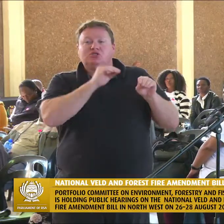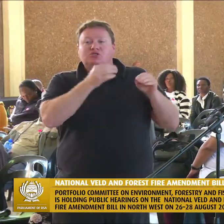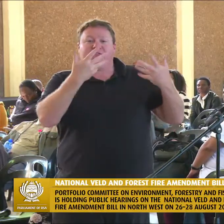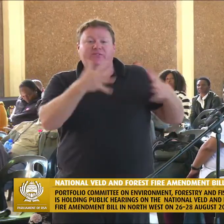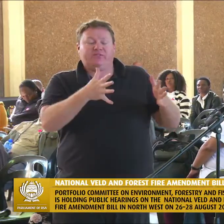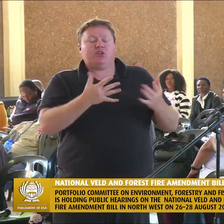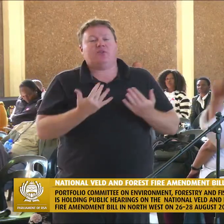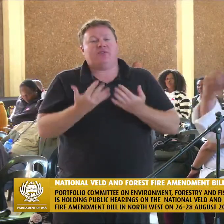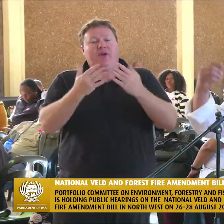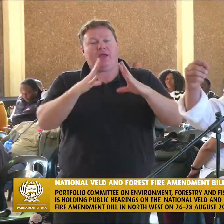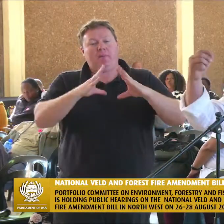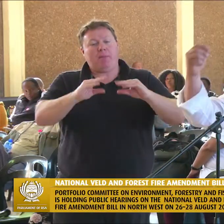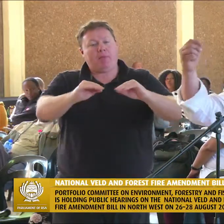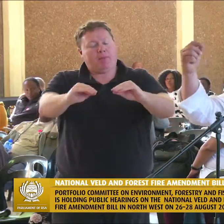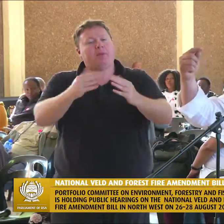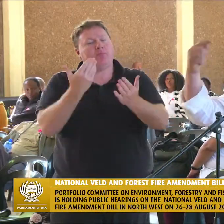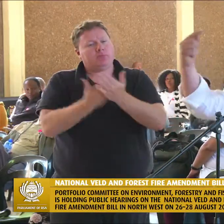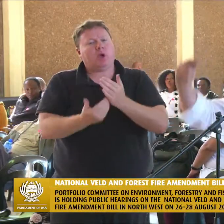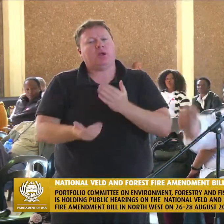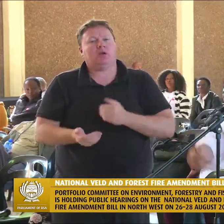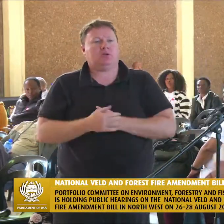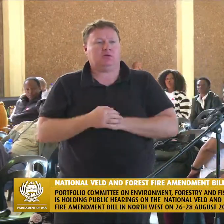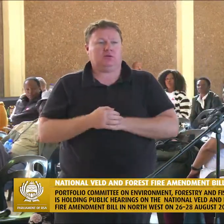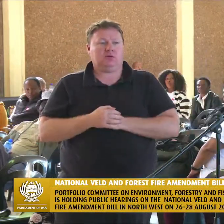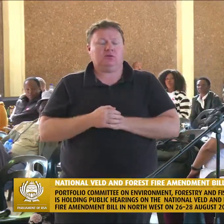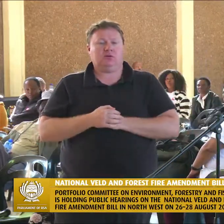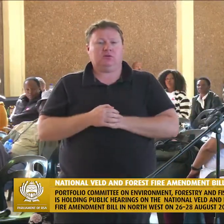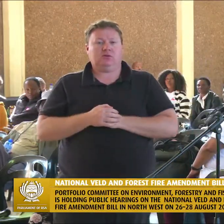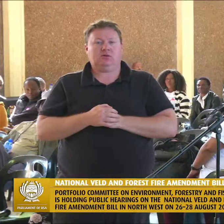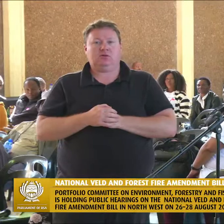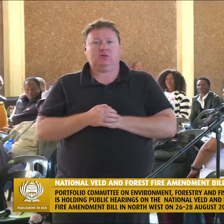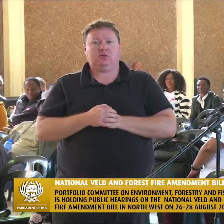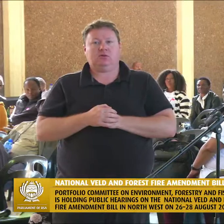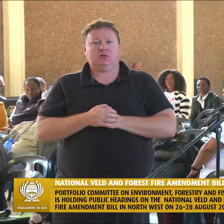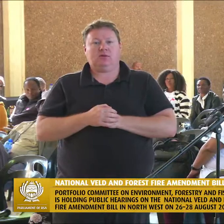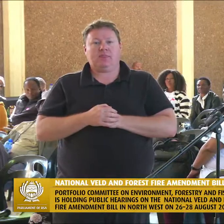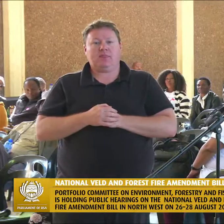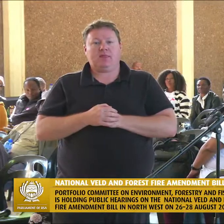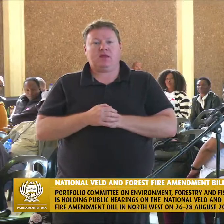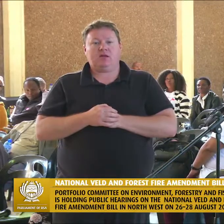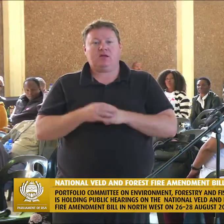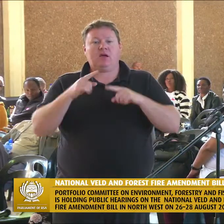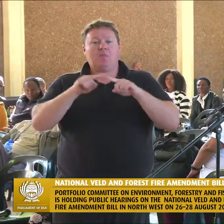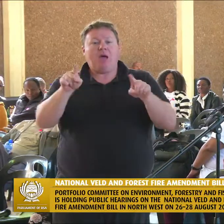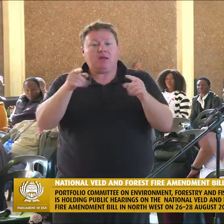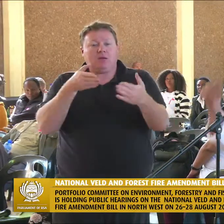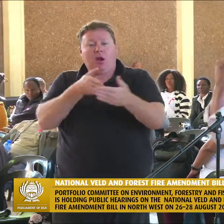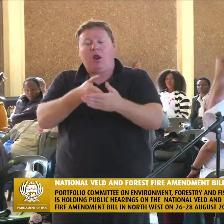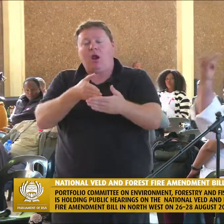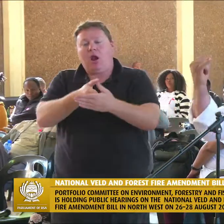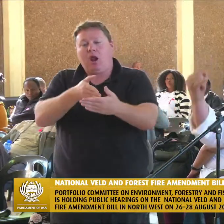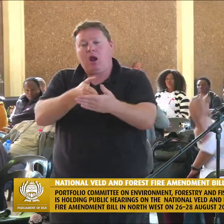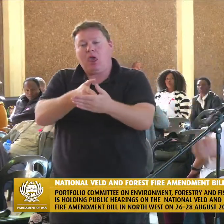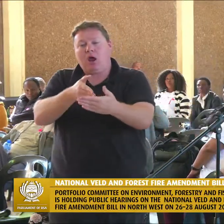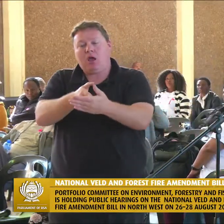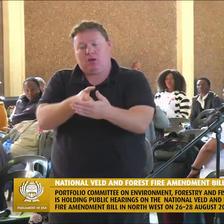capacity very diverse in north the only thing standing on our way